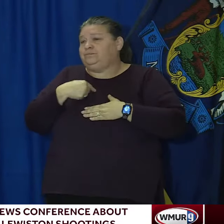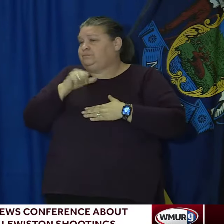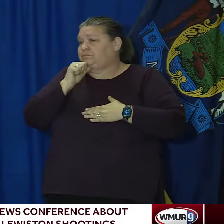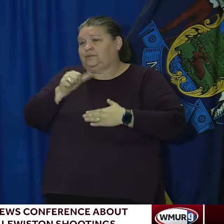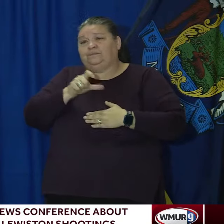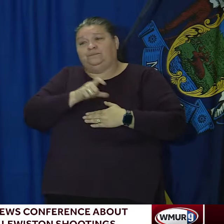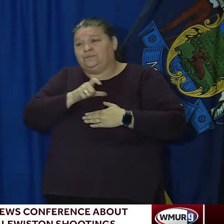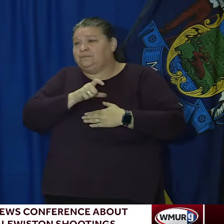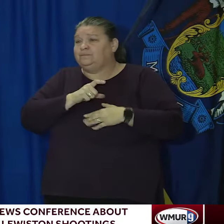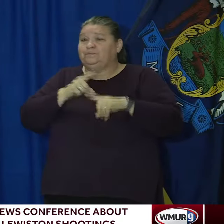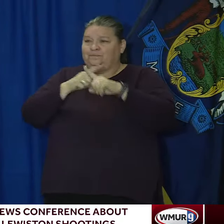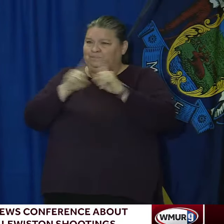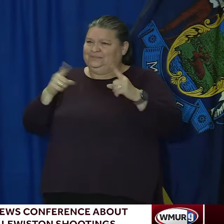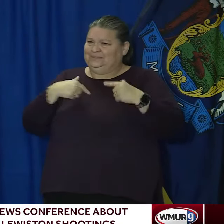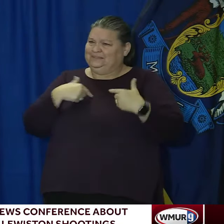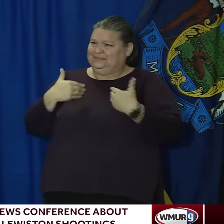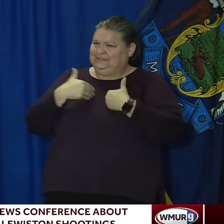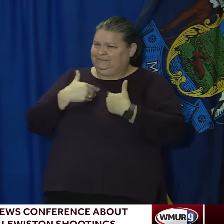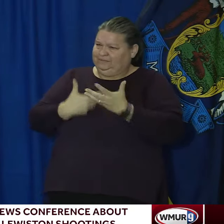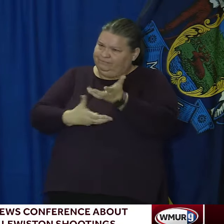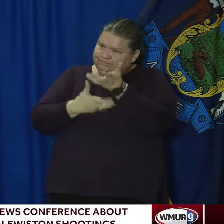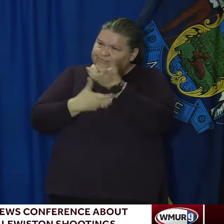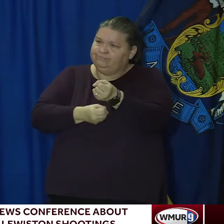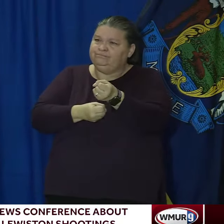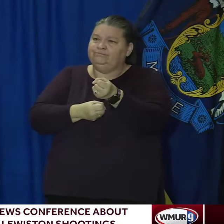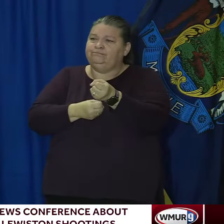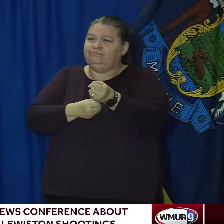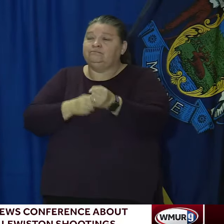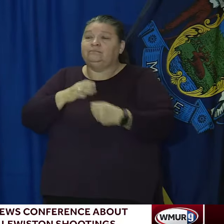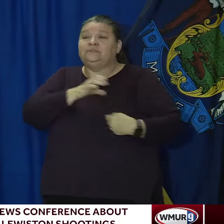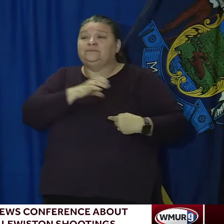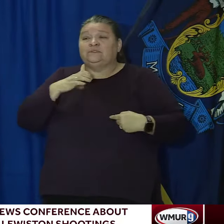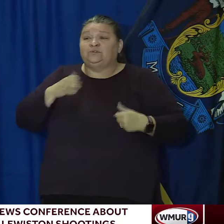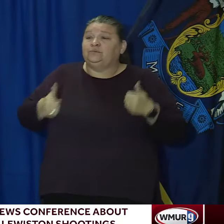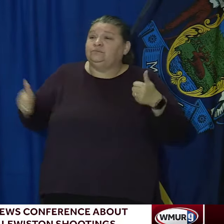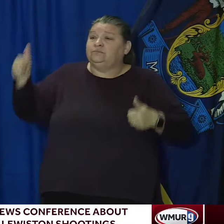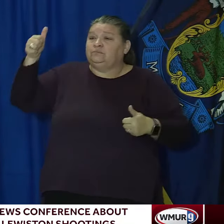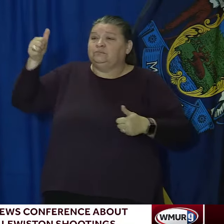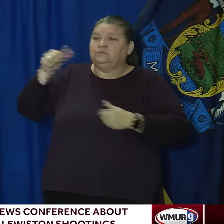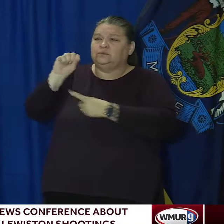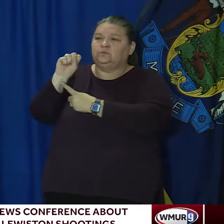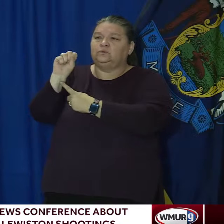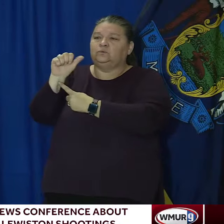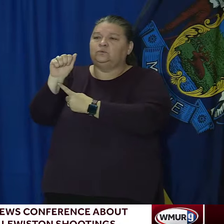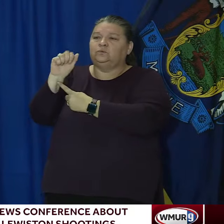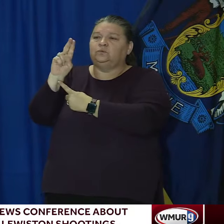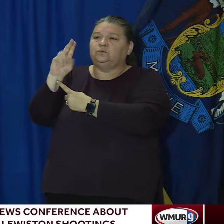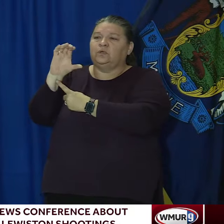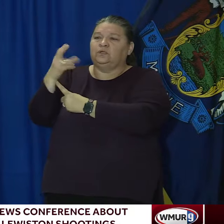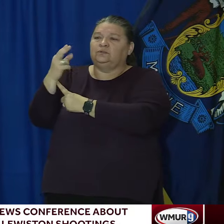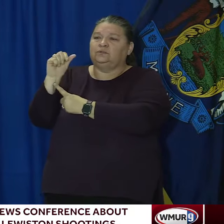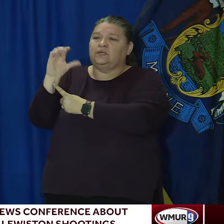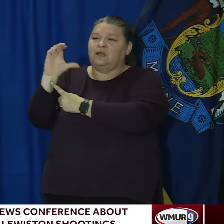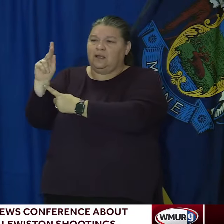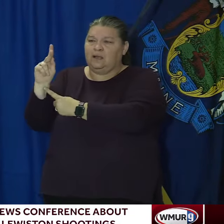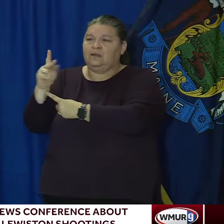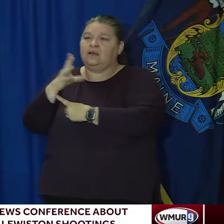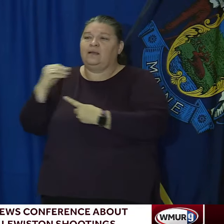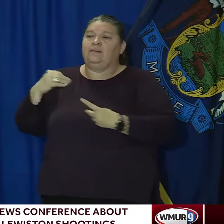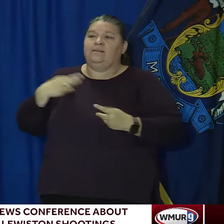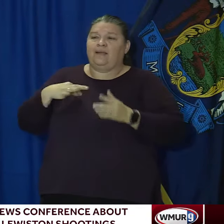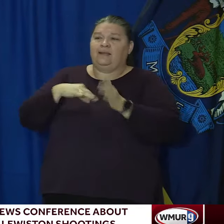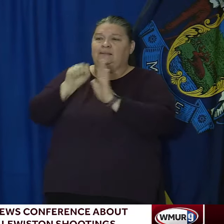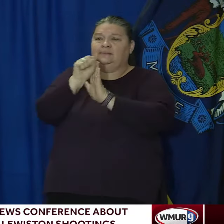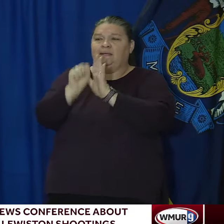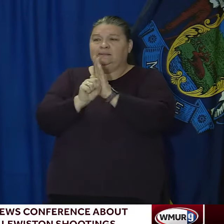I do have great faith in Commissioner Sawchuk and members of the Maine State Police. This is not an easy, quick and